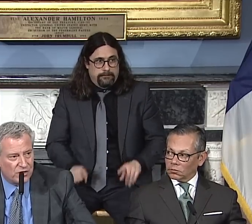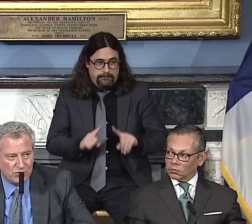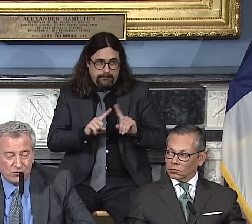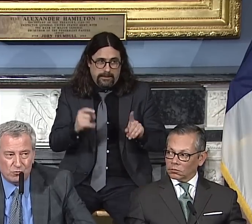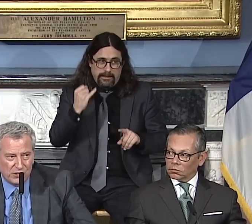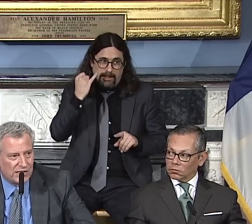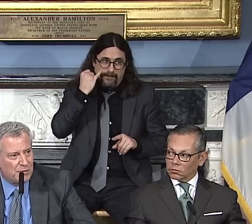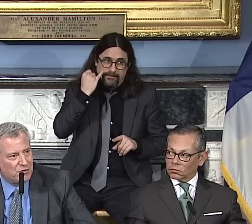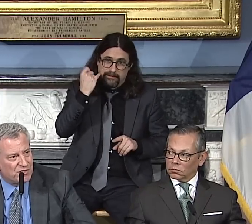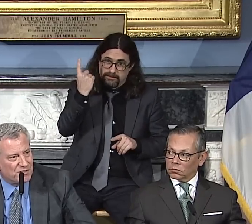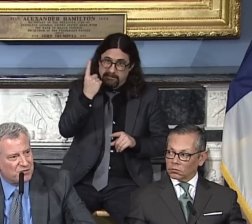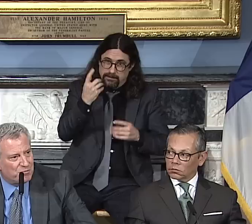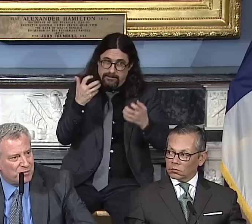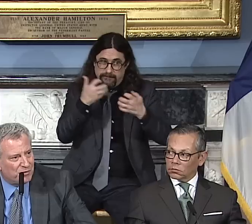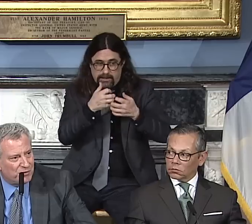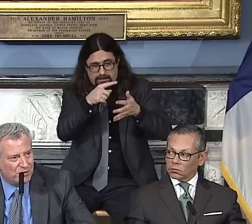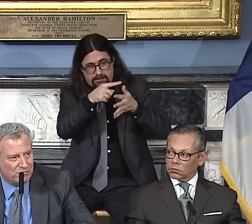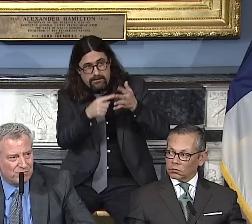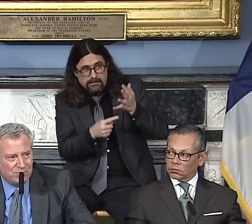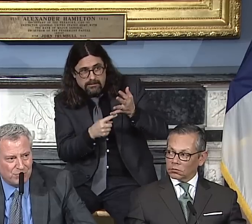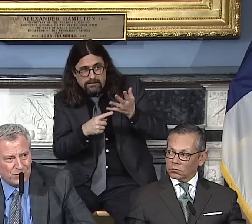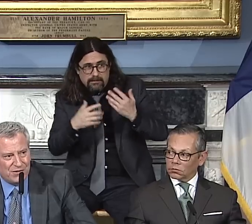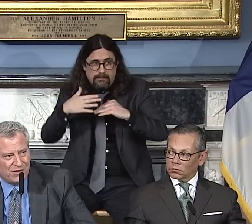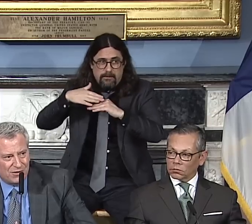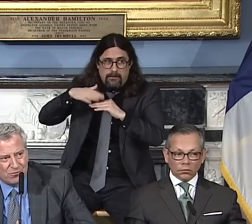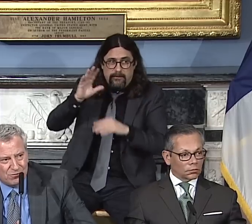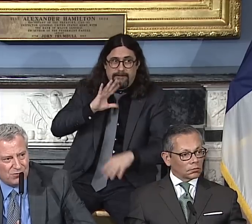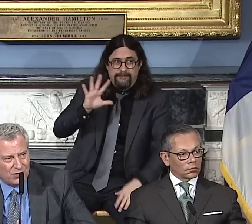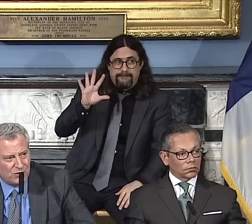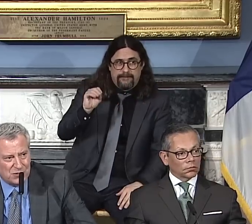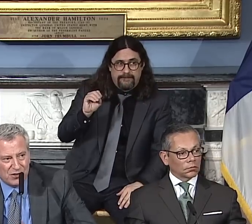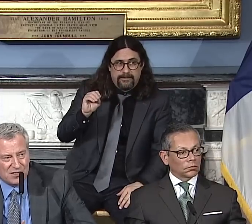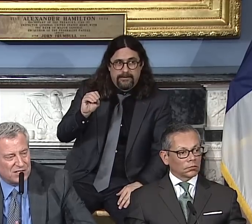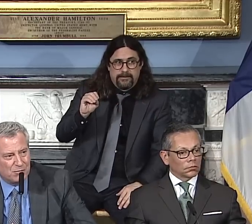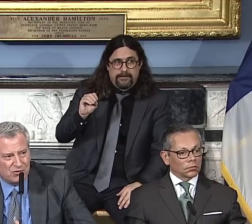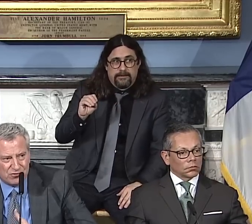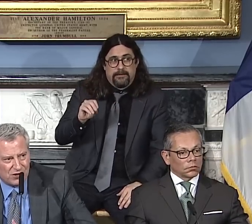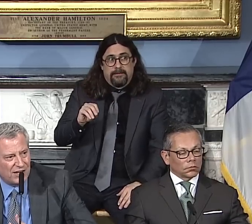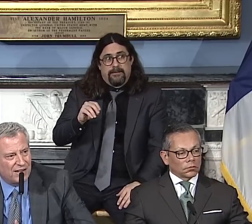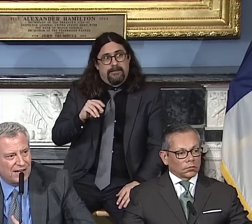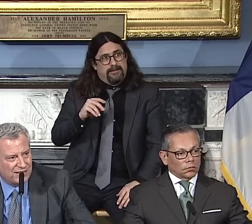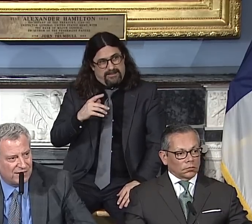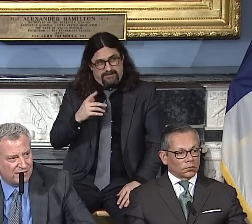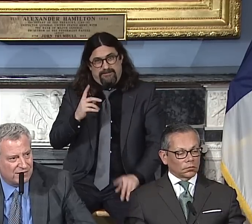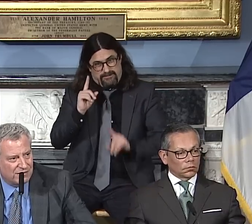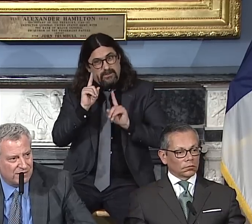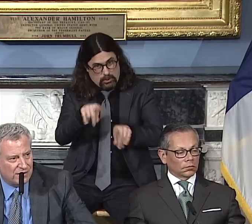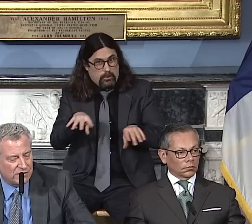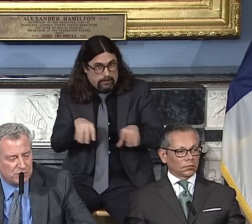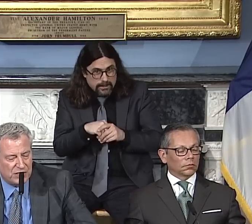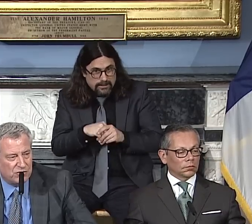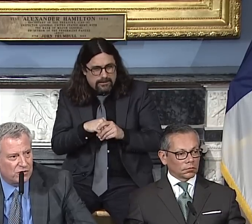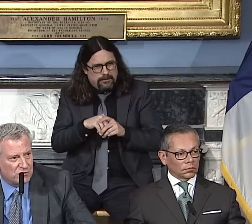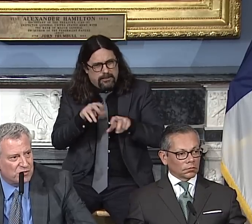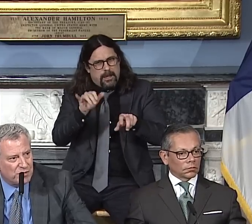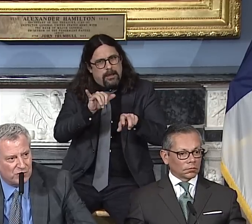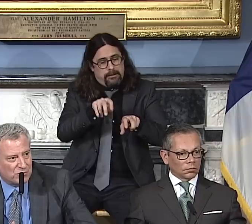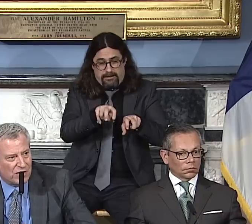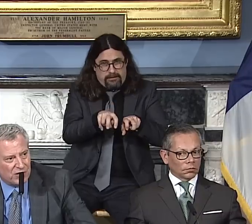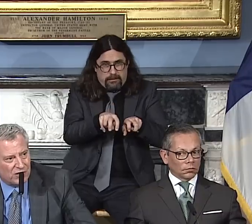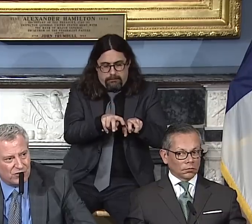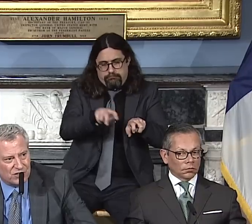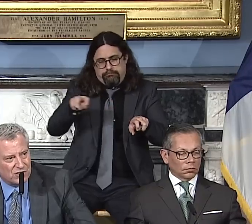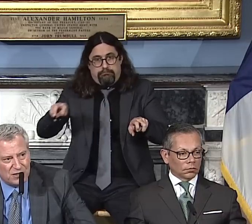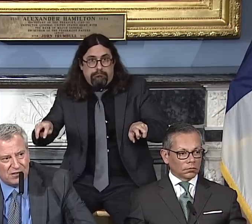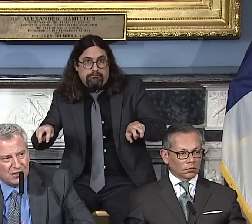such a wedding, you should really keep your distance from people. You can be there and, you know, experience it, but try not to be too close to people is